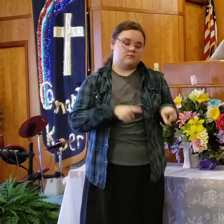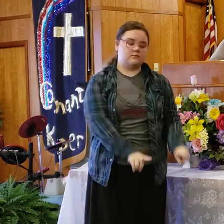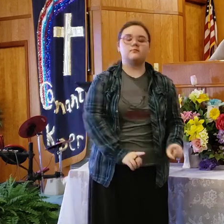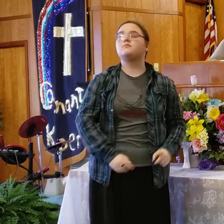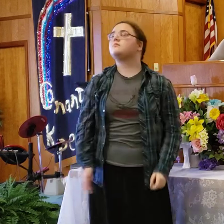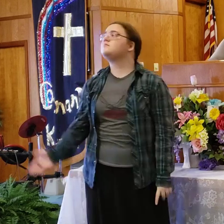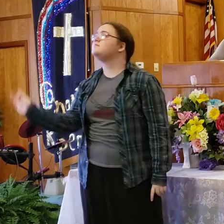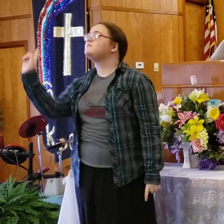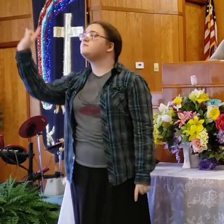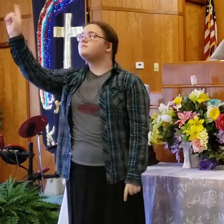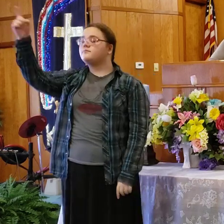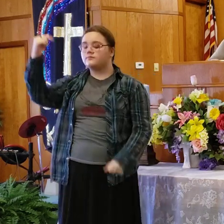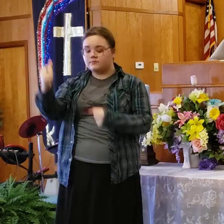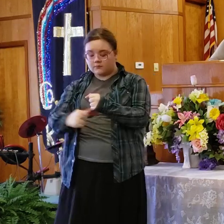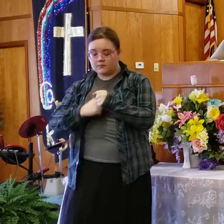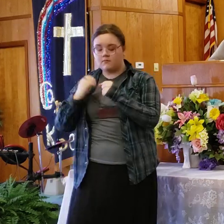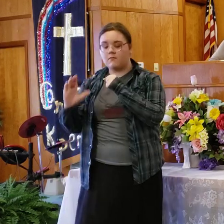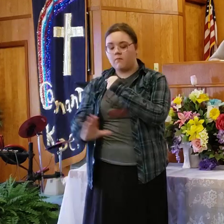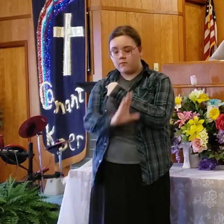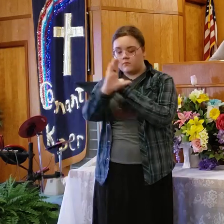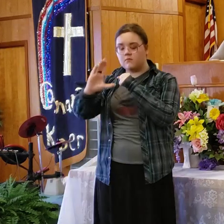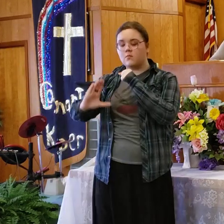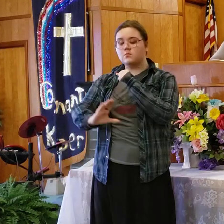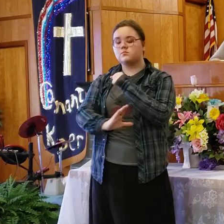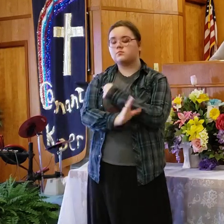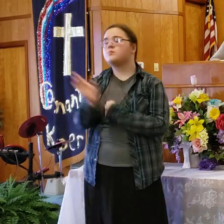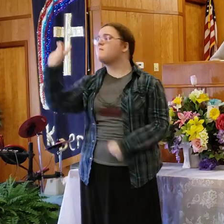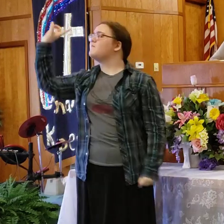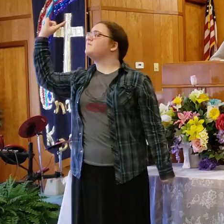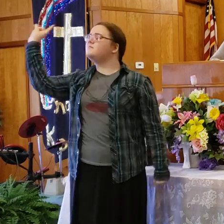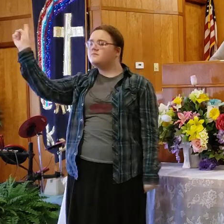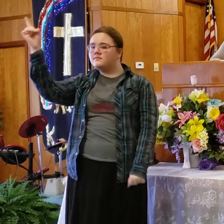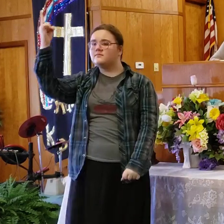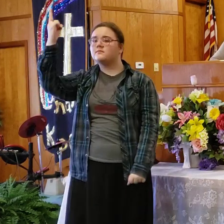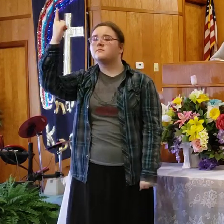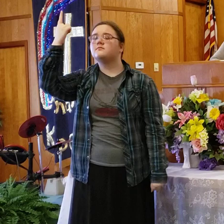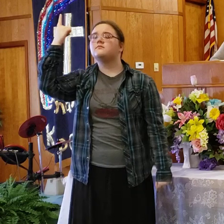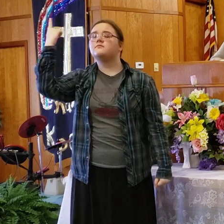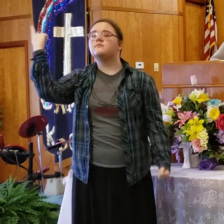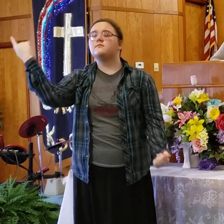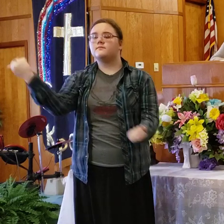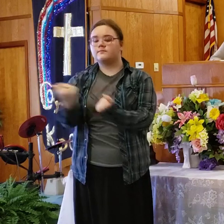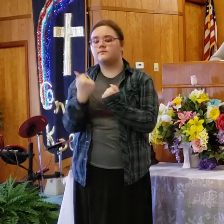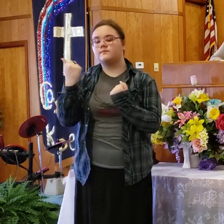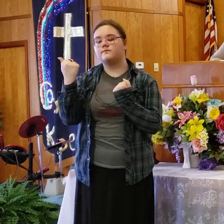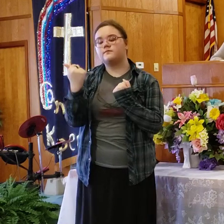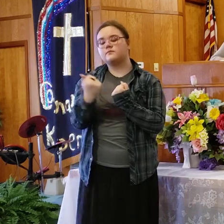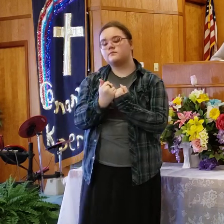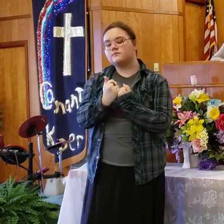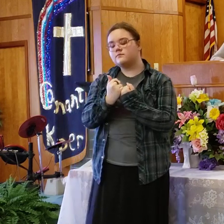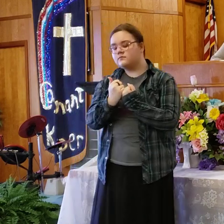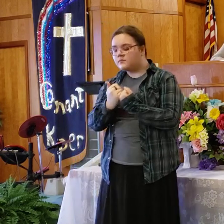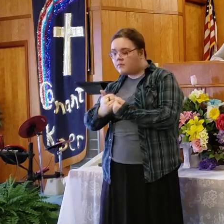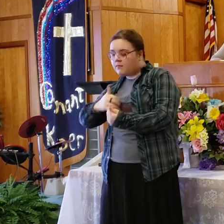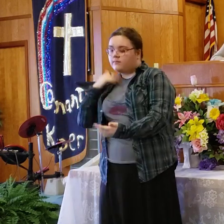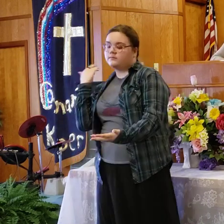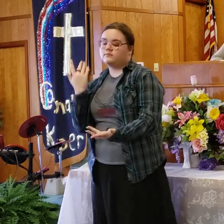war, you guard my soul. You alone are the anchor,